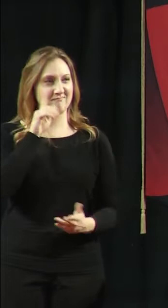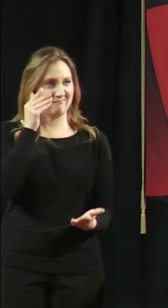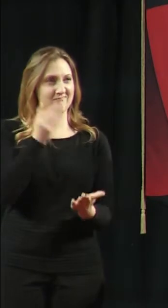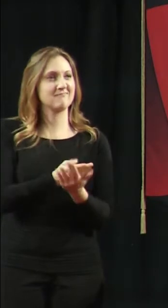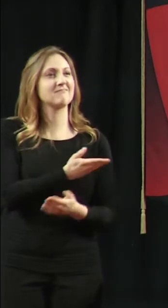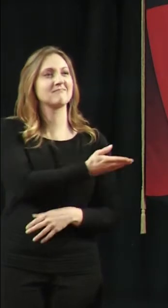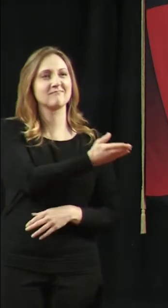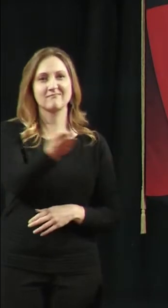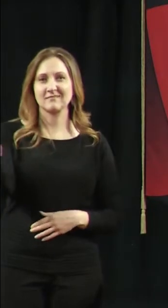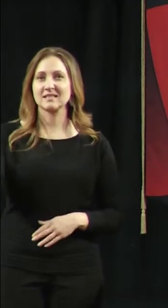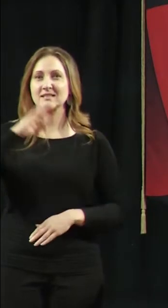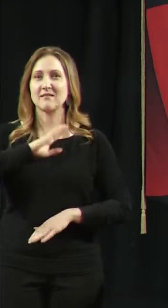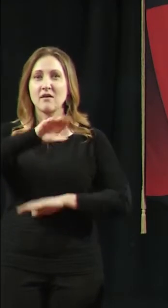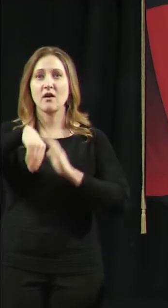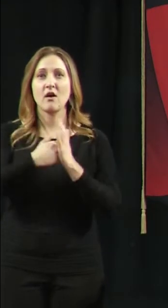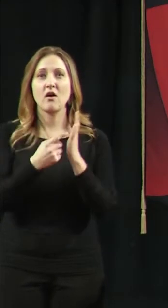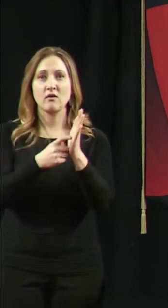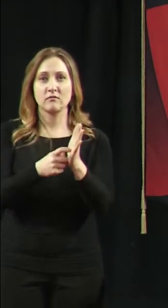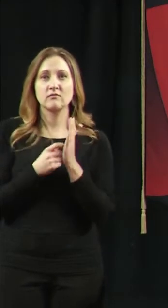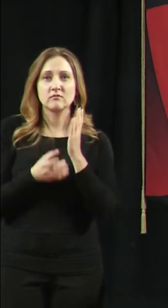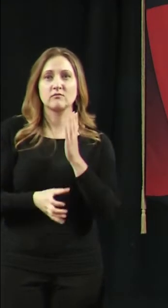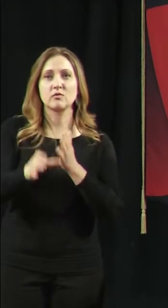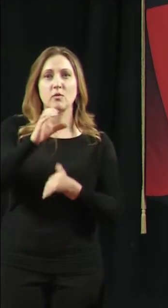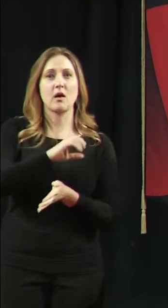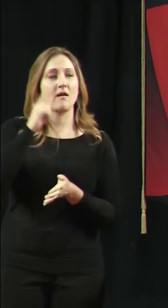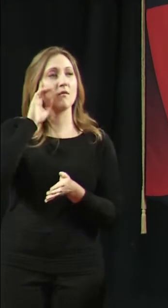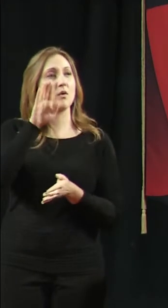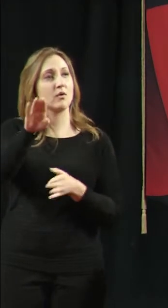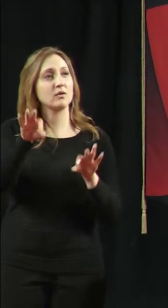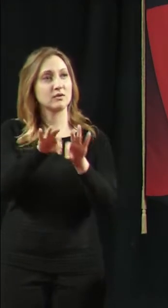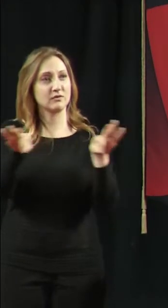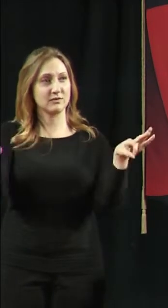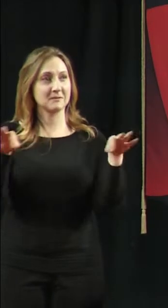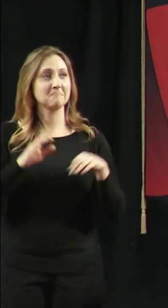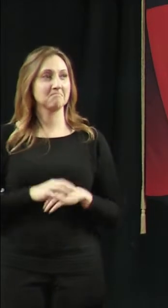have met all of the requirements for their listed degree.